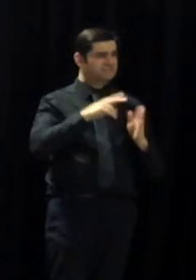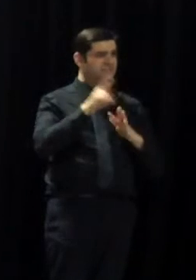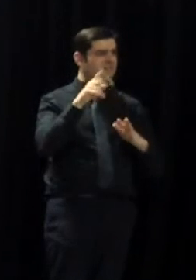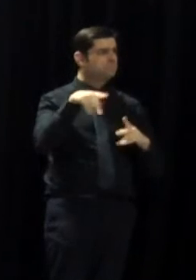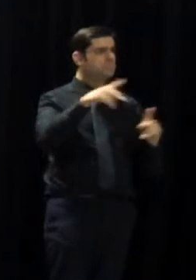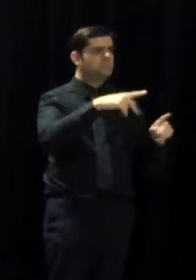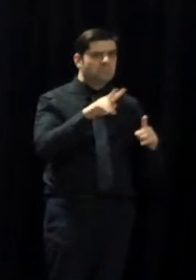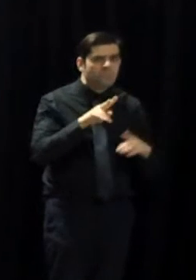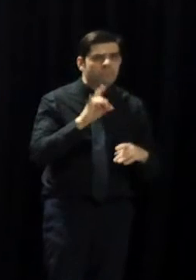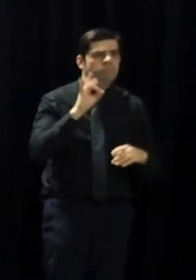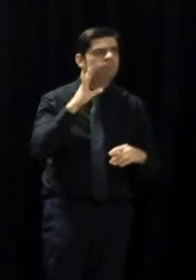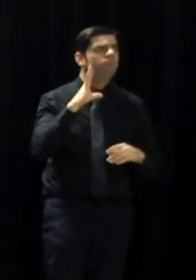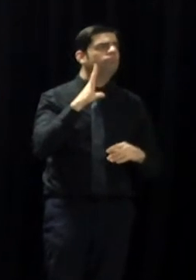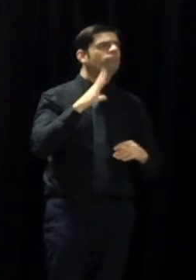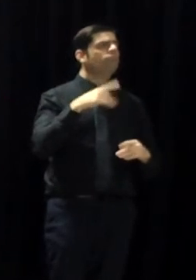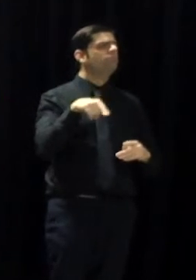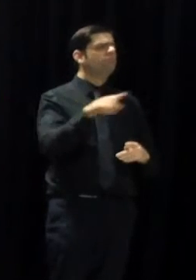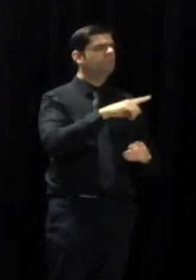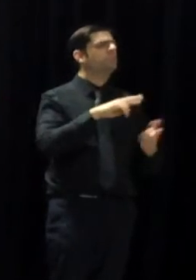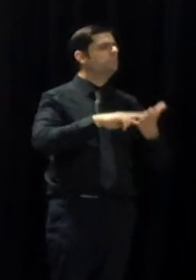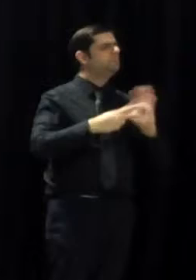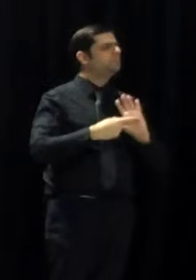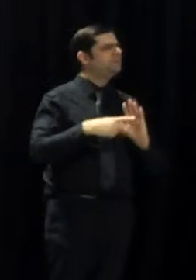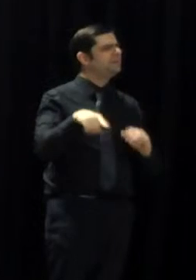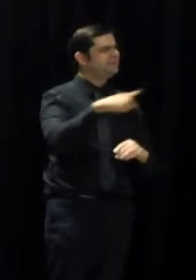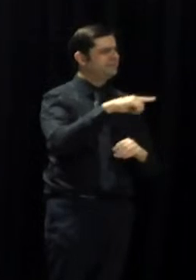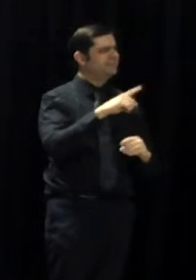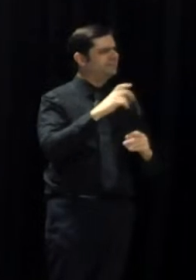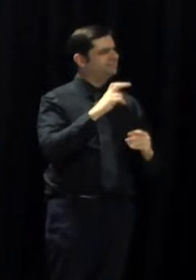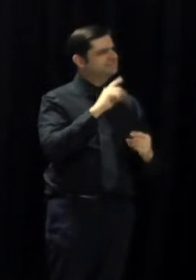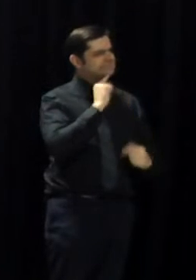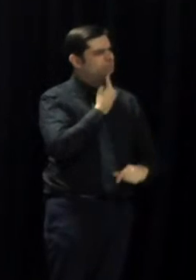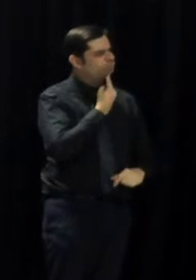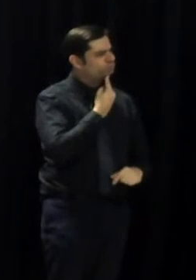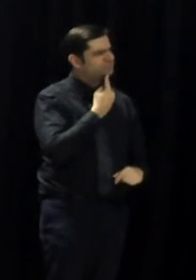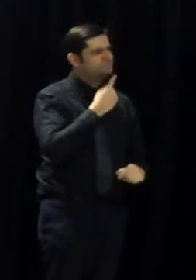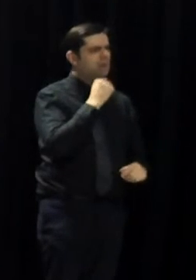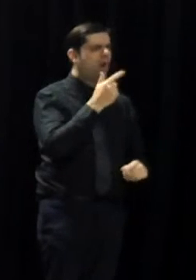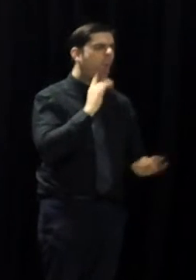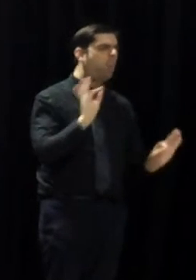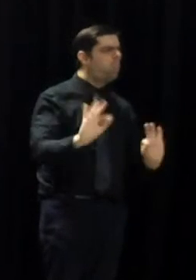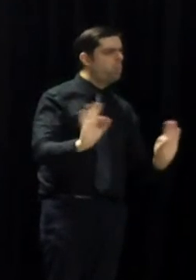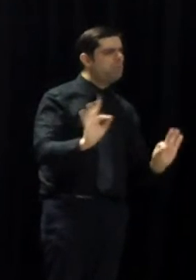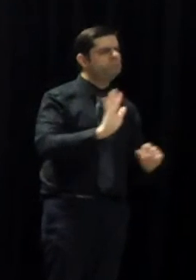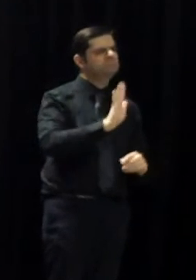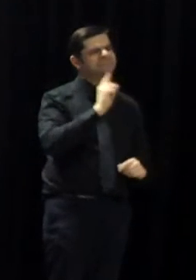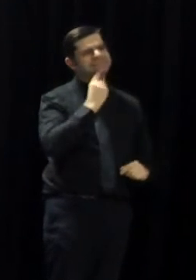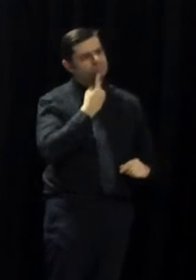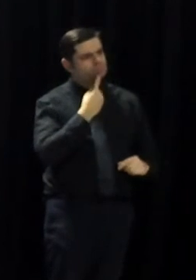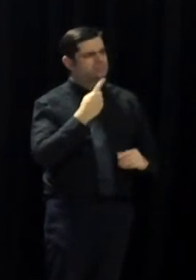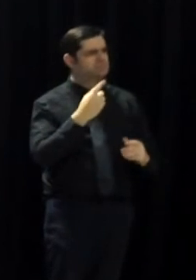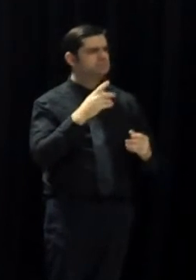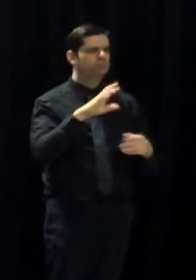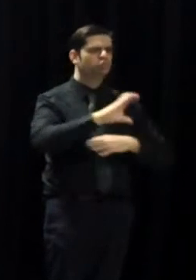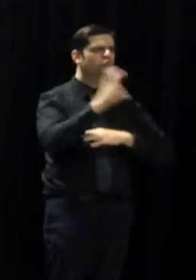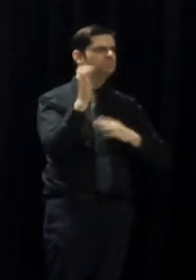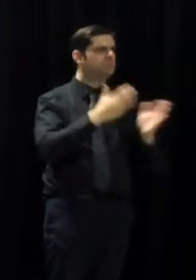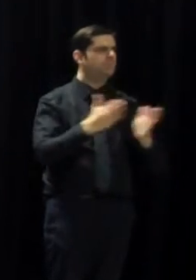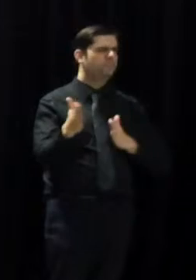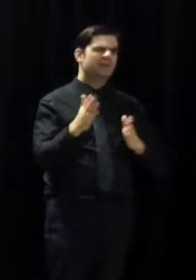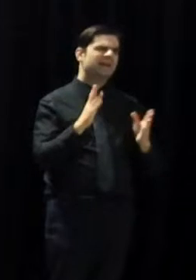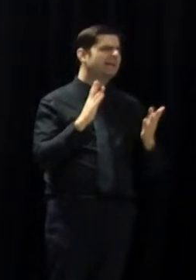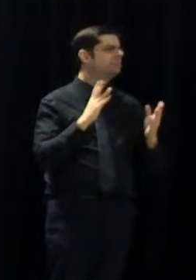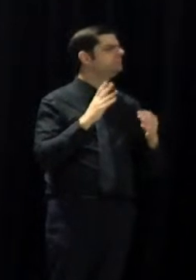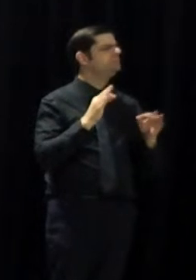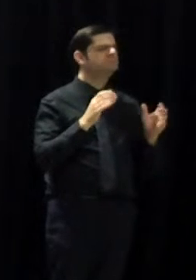within your own pods. But by doing that, that is important. What can some of our